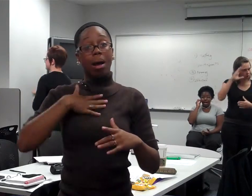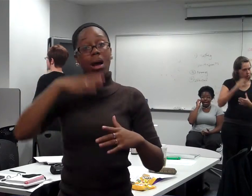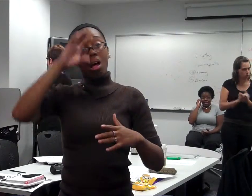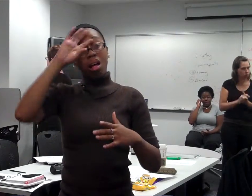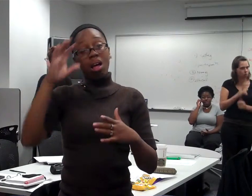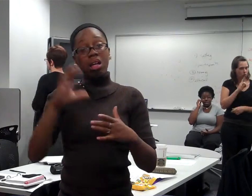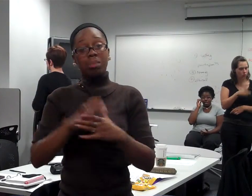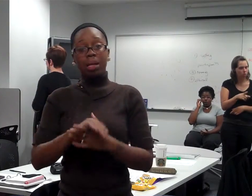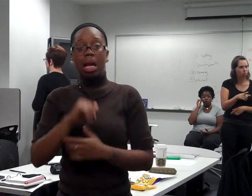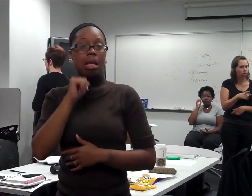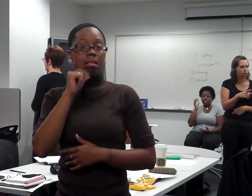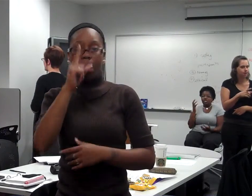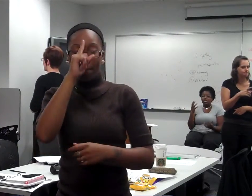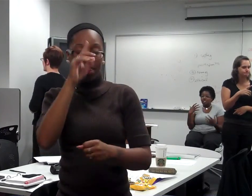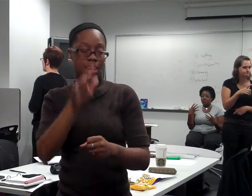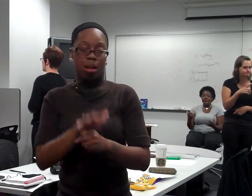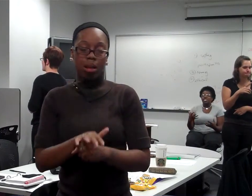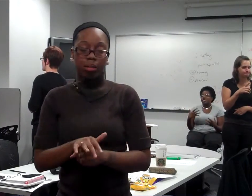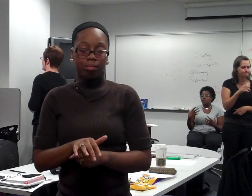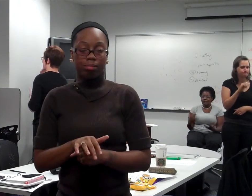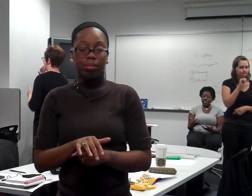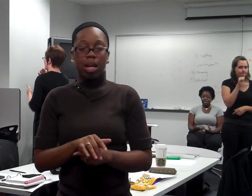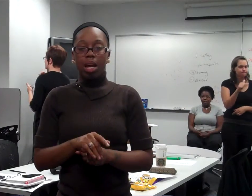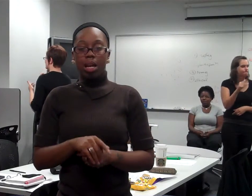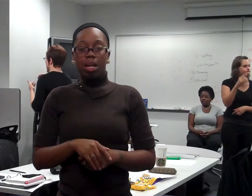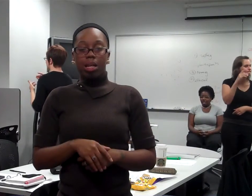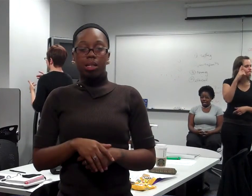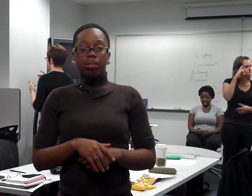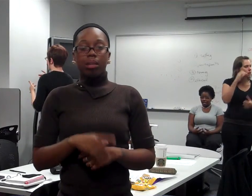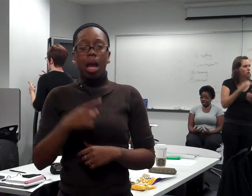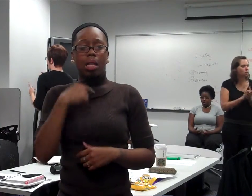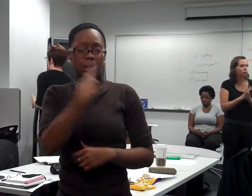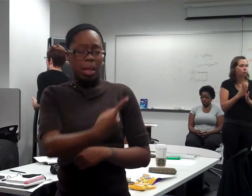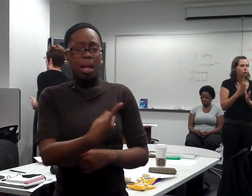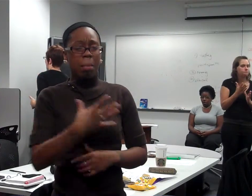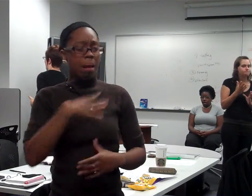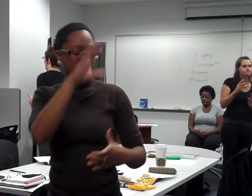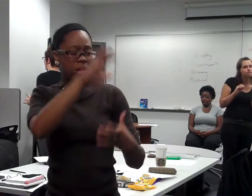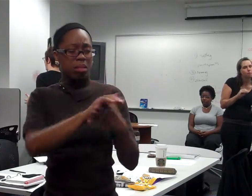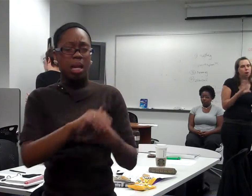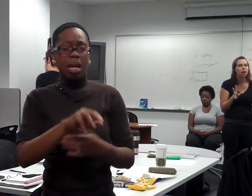I kept telling him, oh, Disney it's magic, it's magic. And he would go, okay,